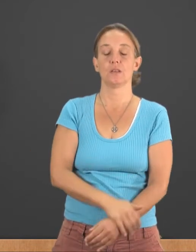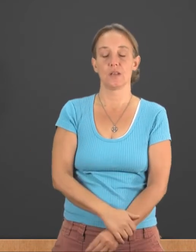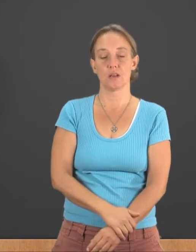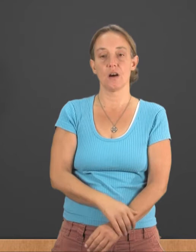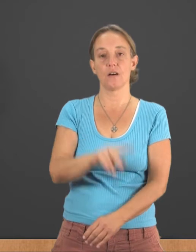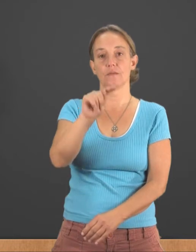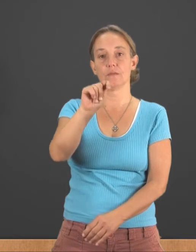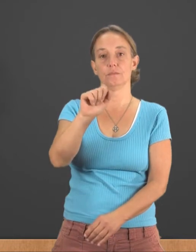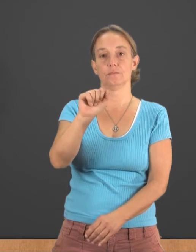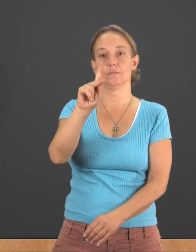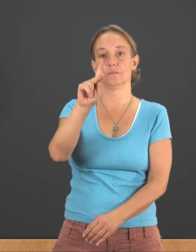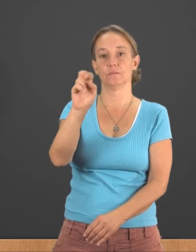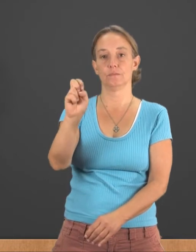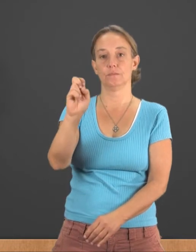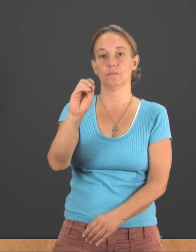Take off.